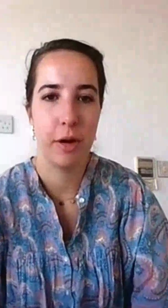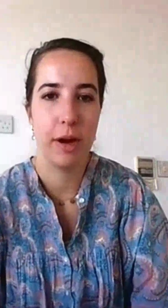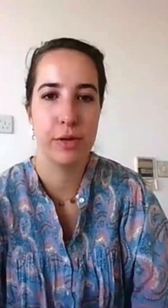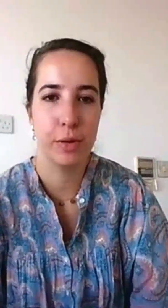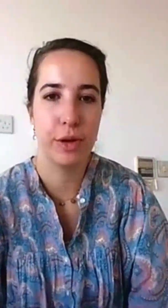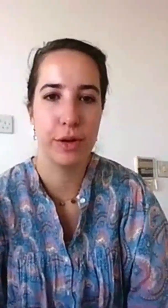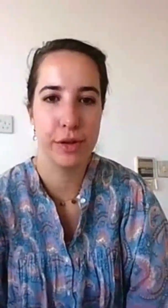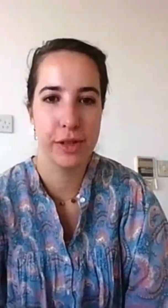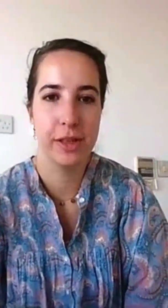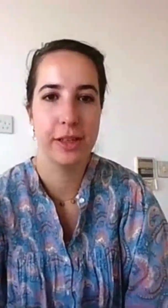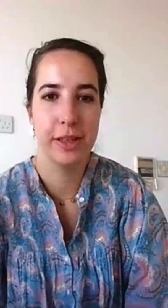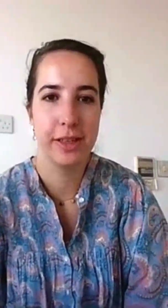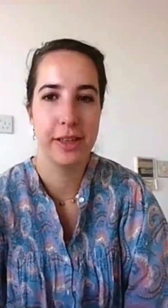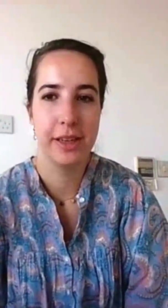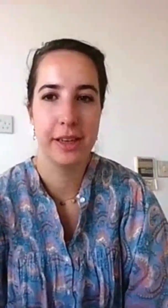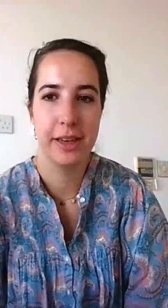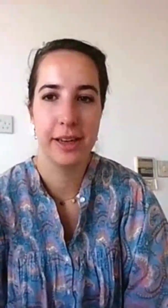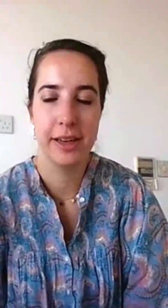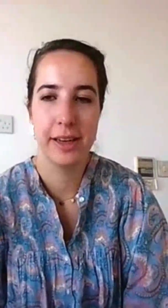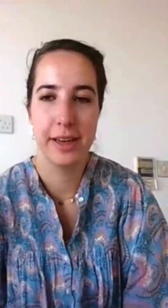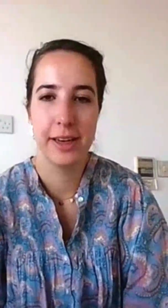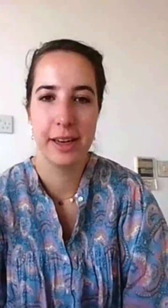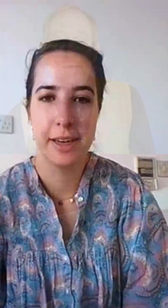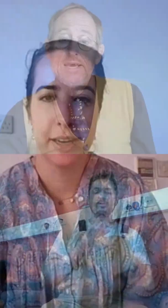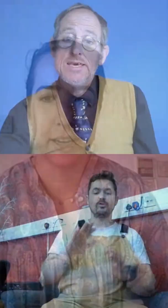Tussauds around the world.